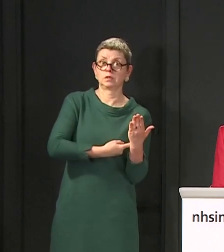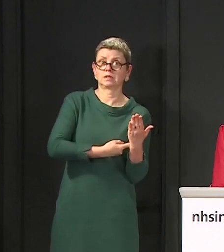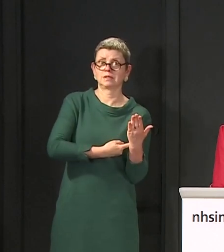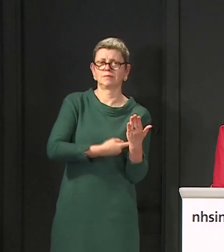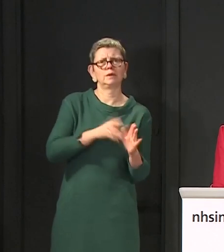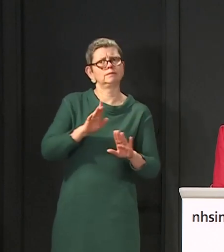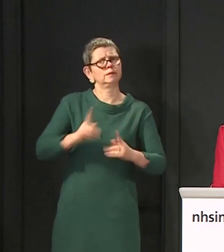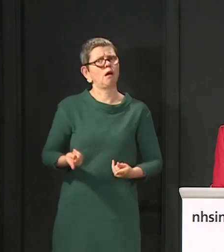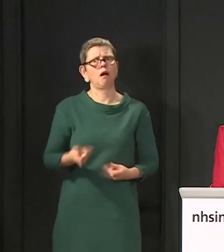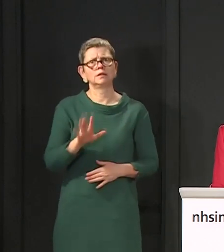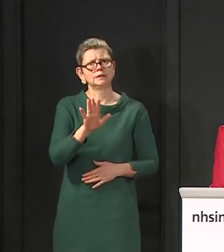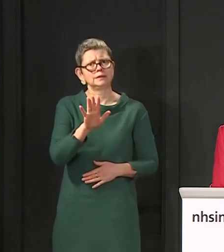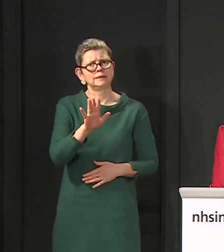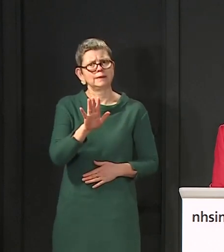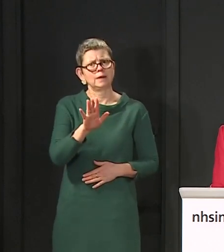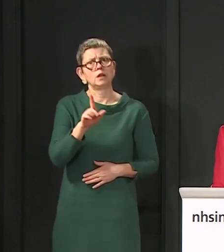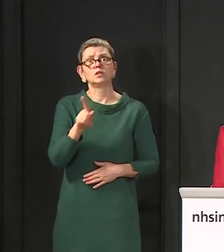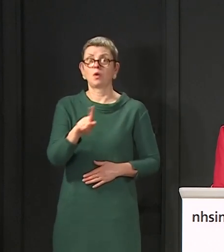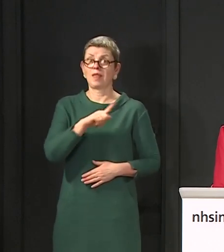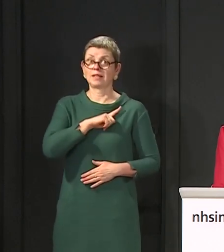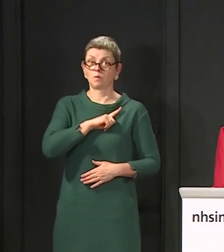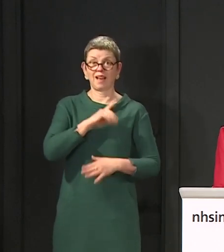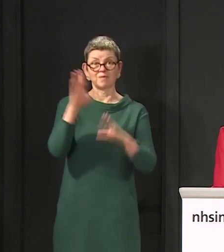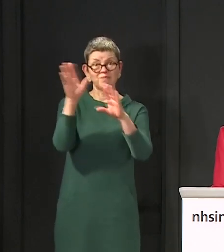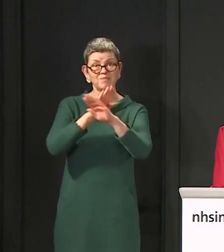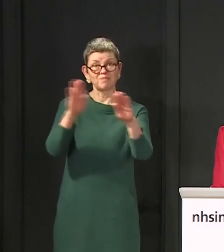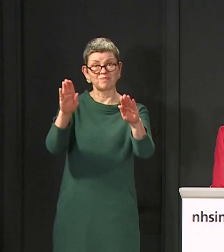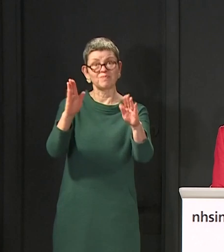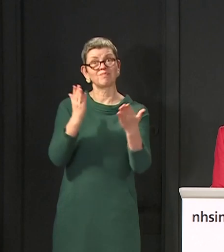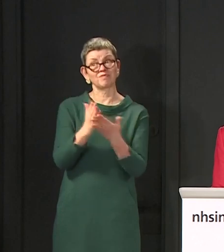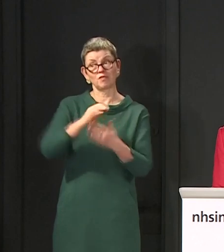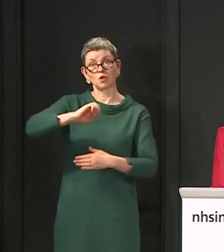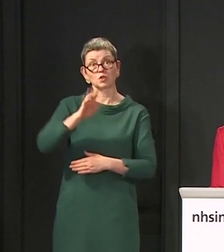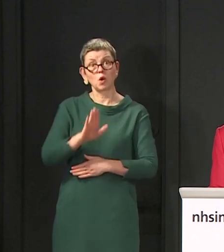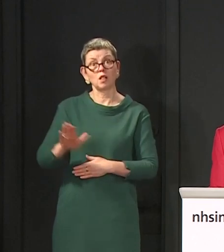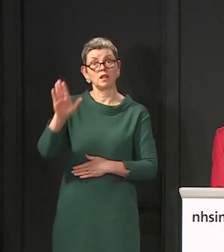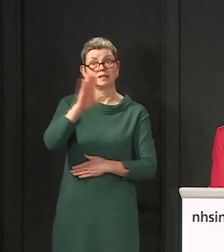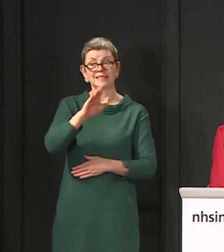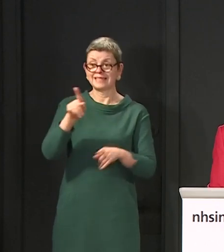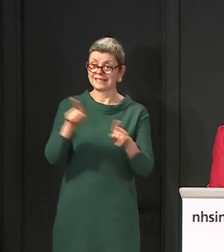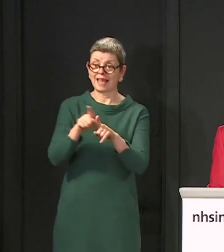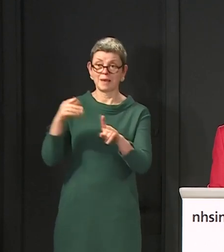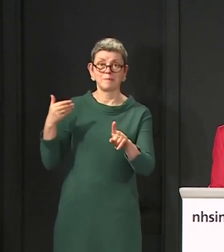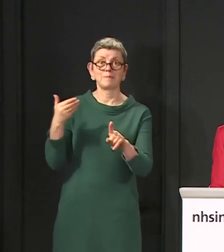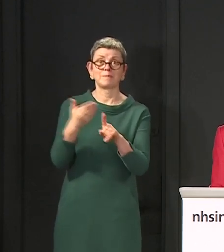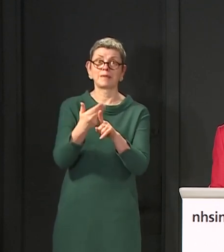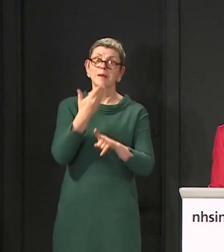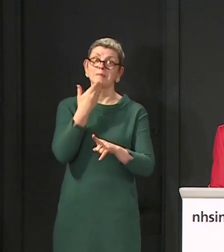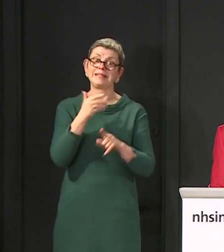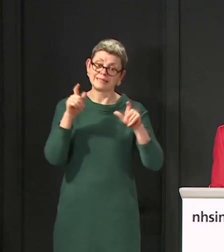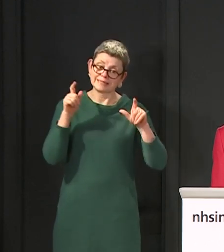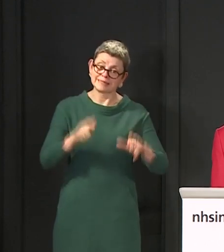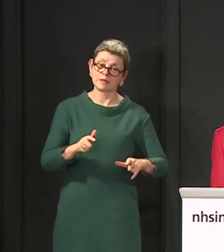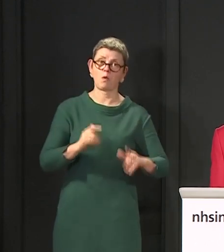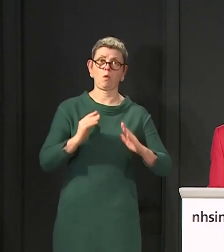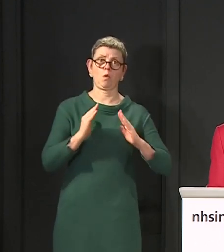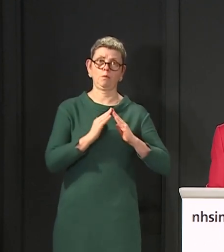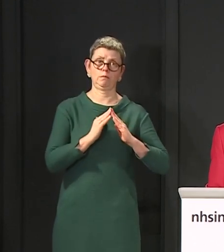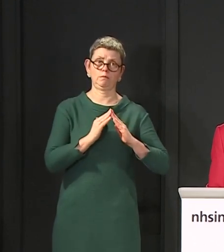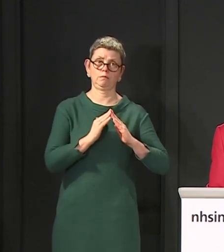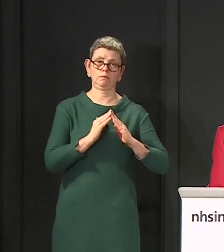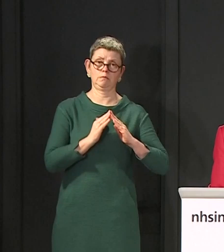reason, my basic message for Scotland remains the same as it has been. Please stay at home, except